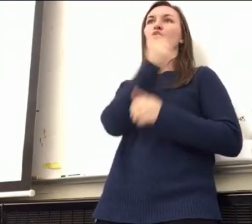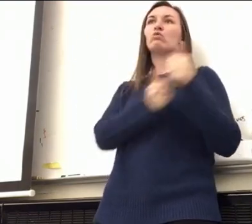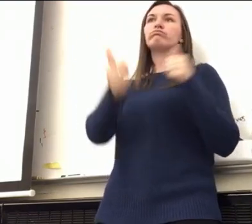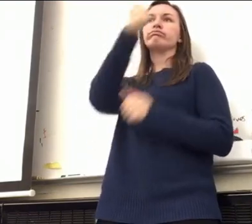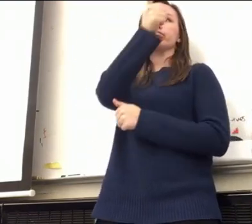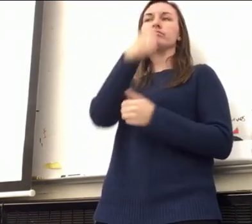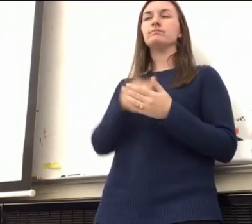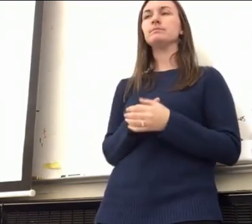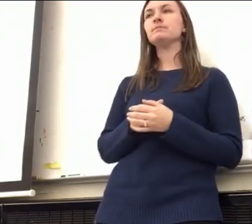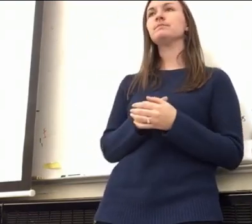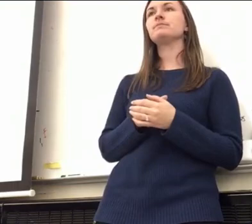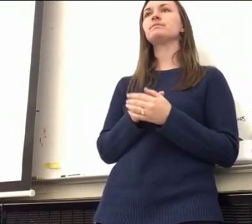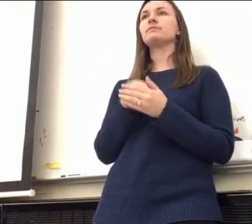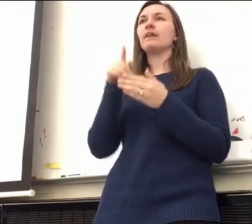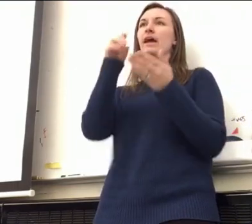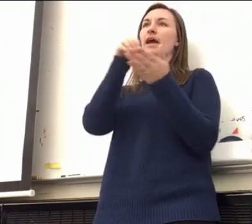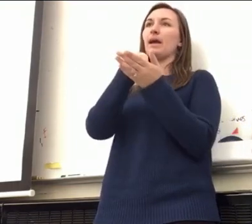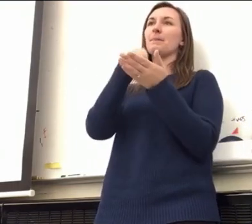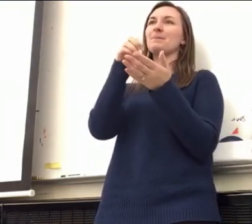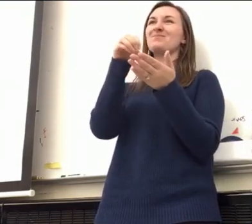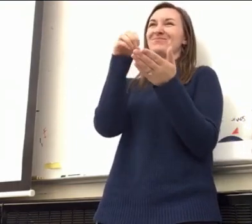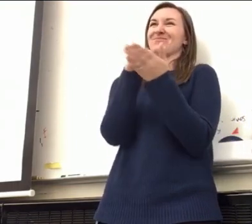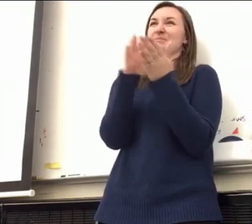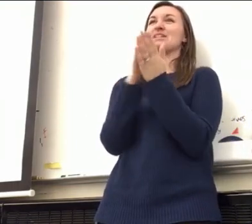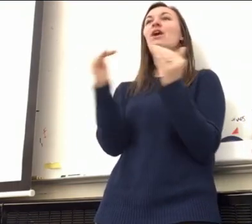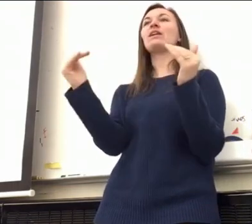and if you want to equal success,